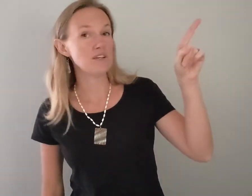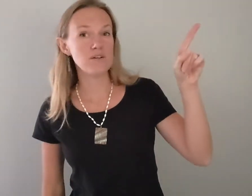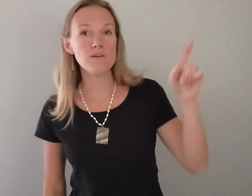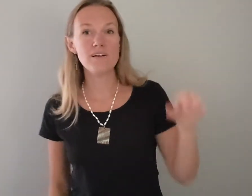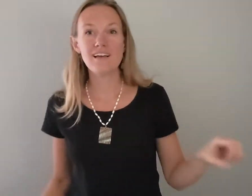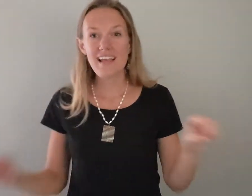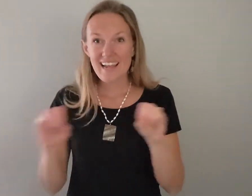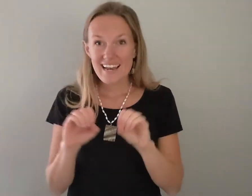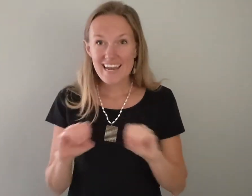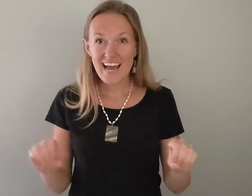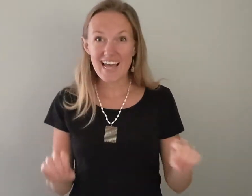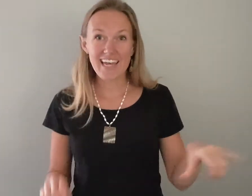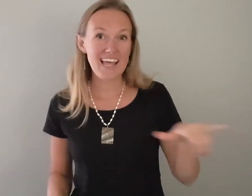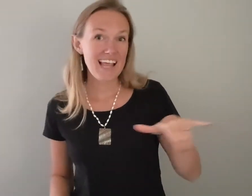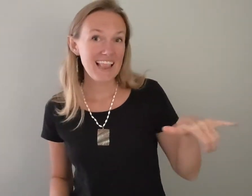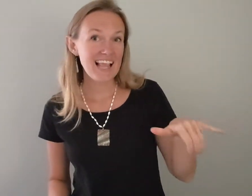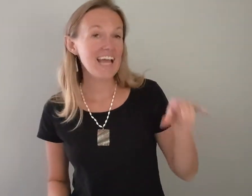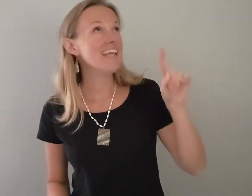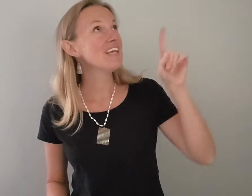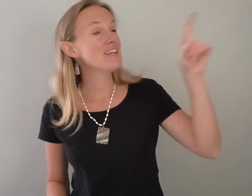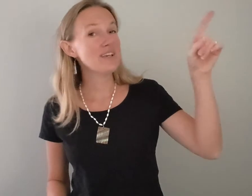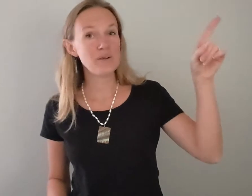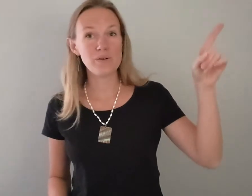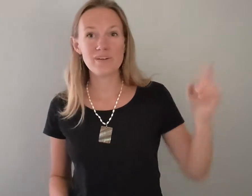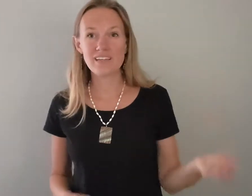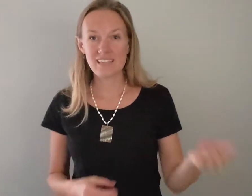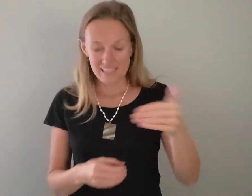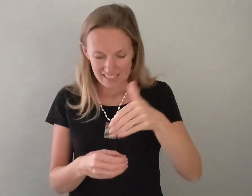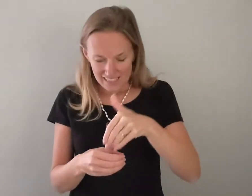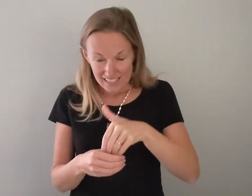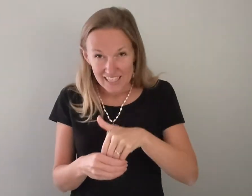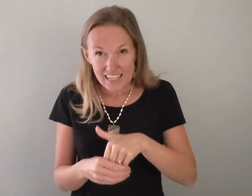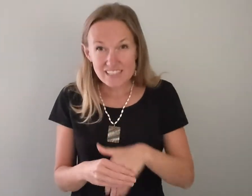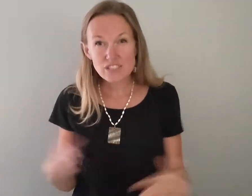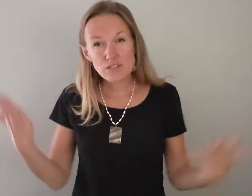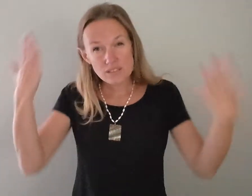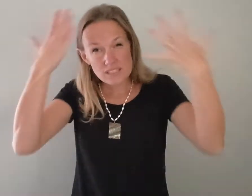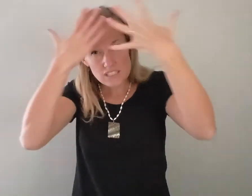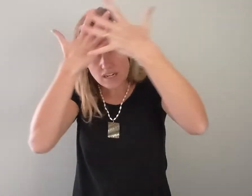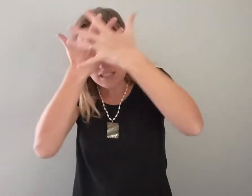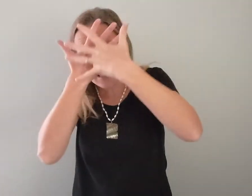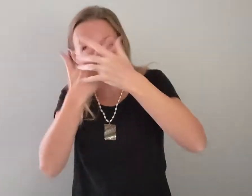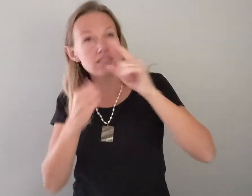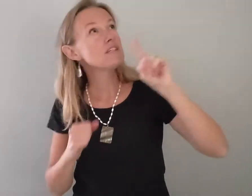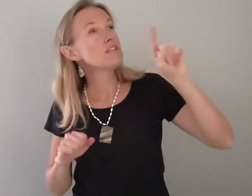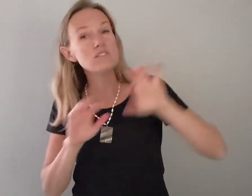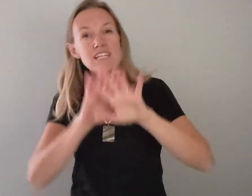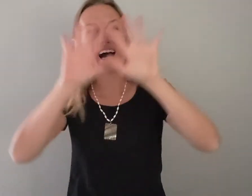you, none like you. Into the darkness you